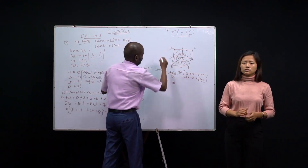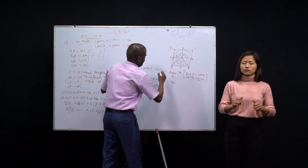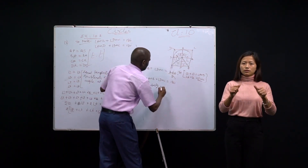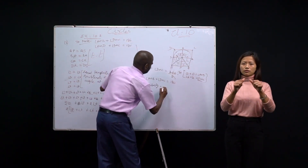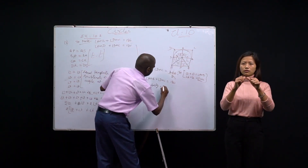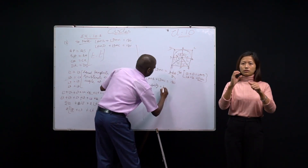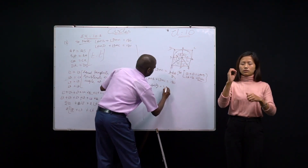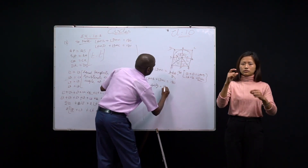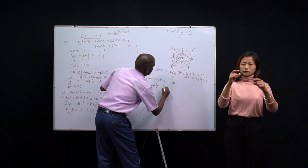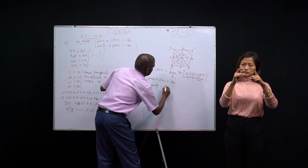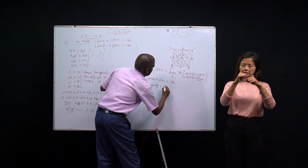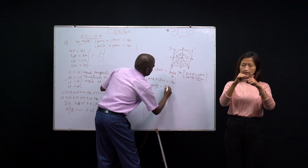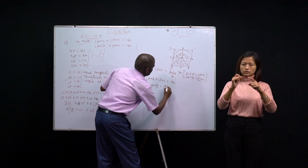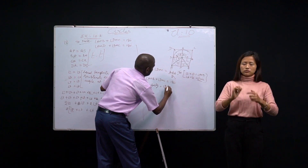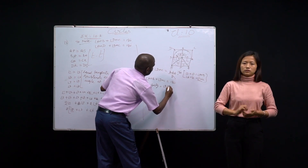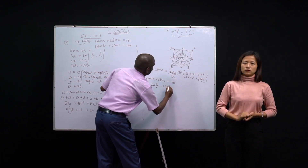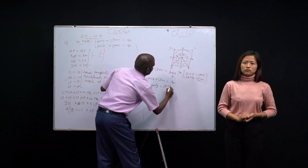AOD.